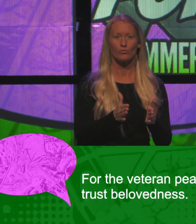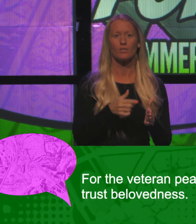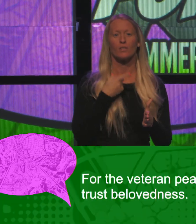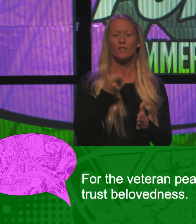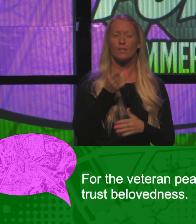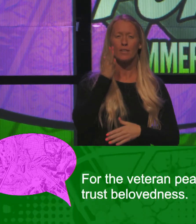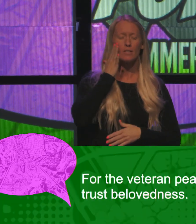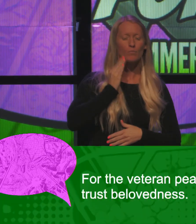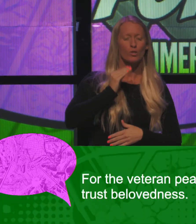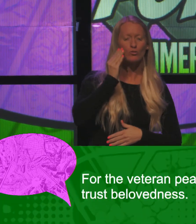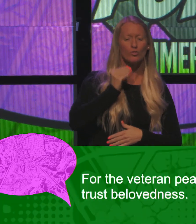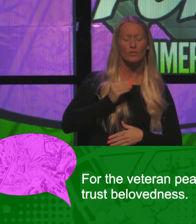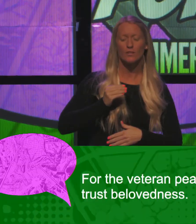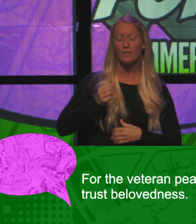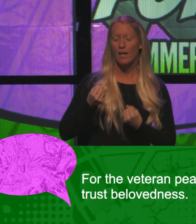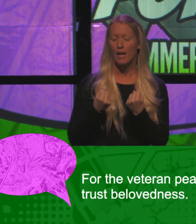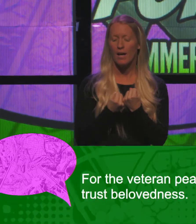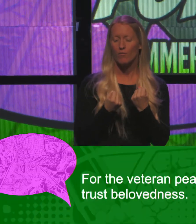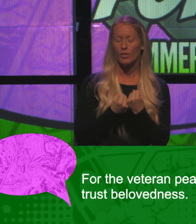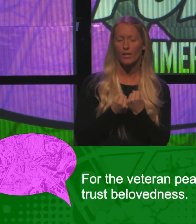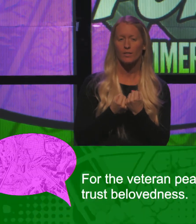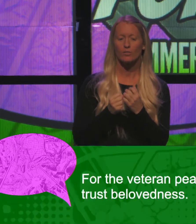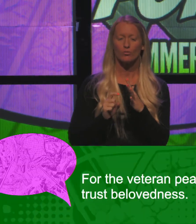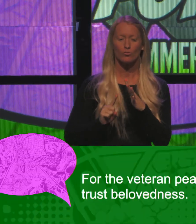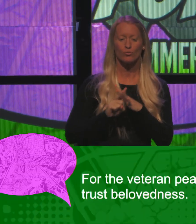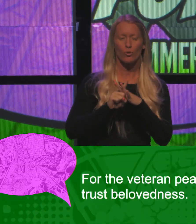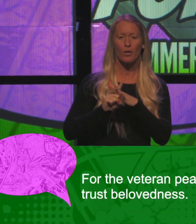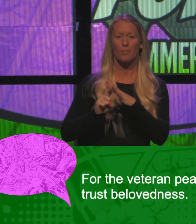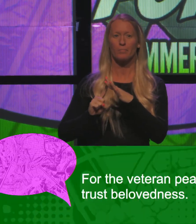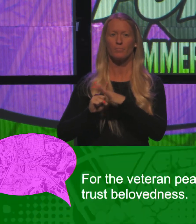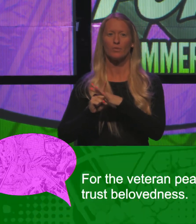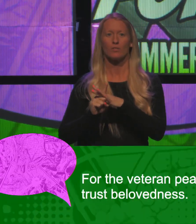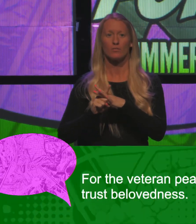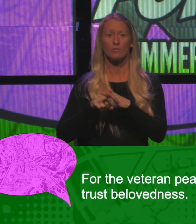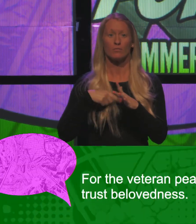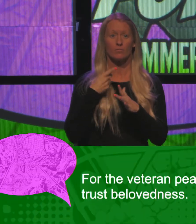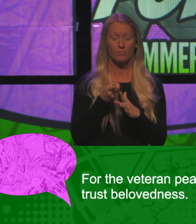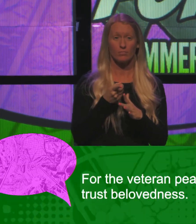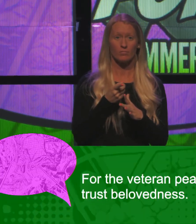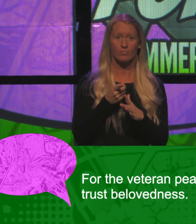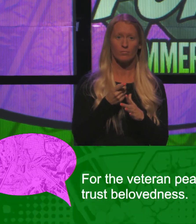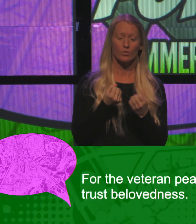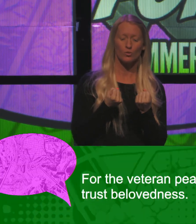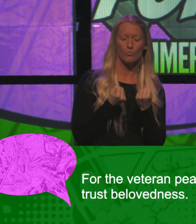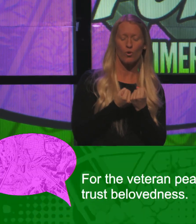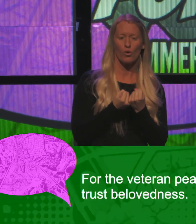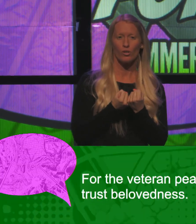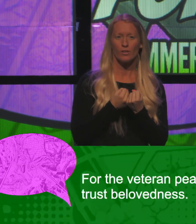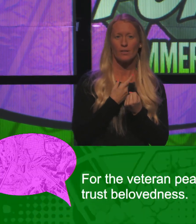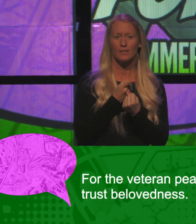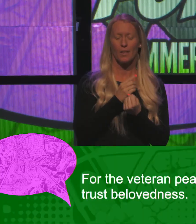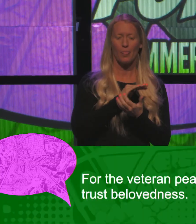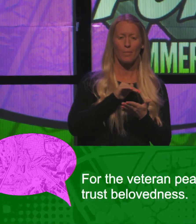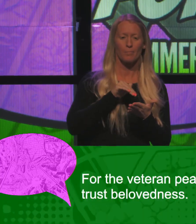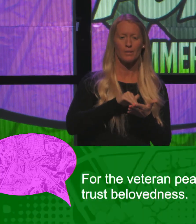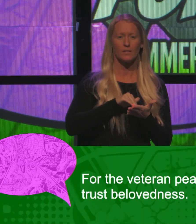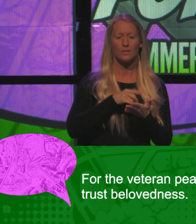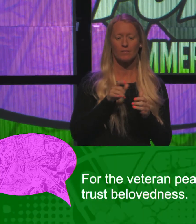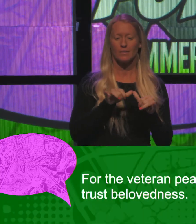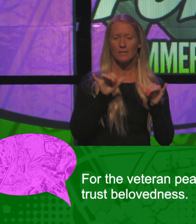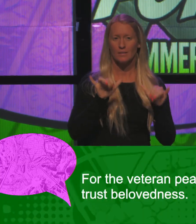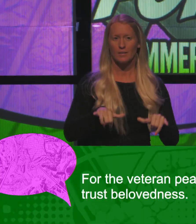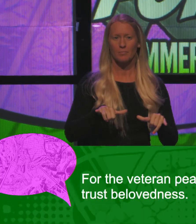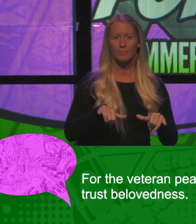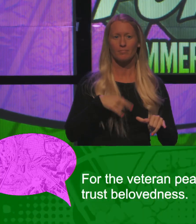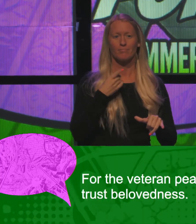You've been showing up. You've been standing up in the midst of systems that are doing such a disservice to people.